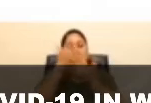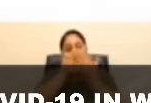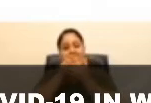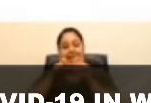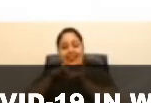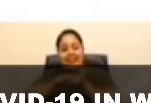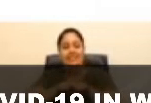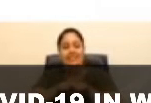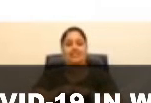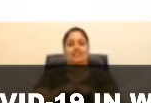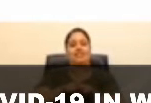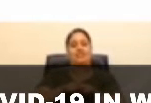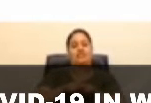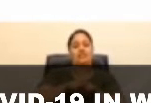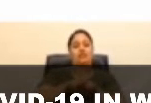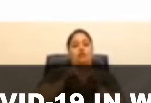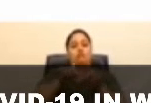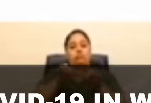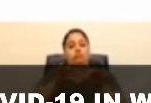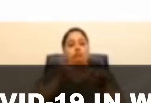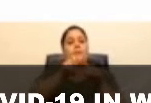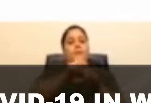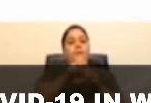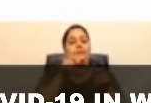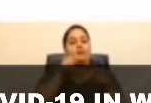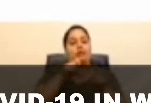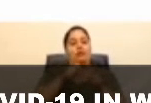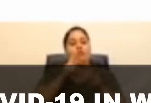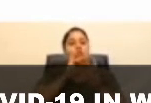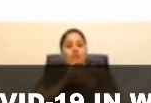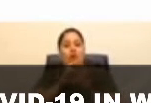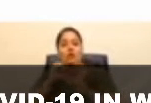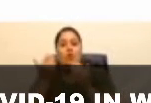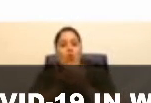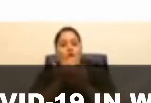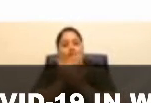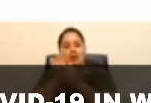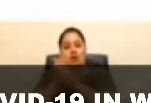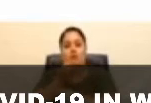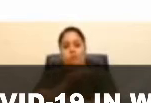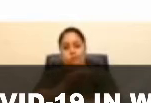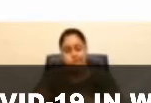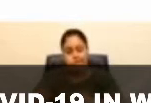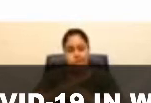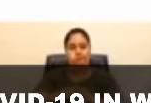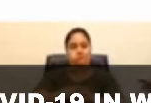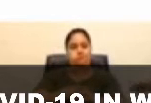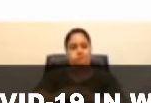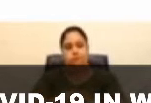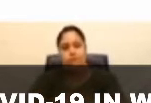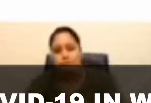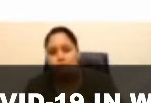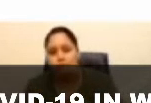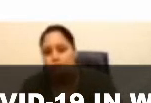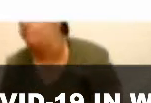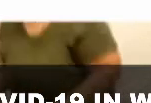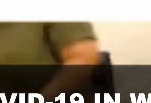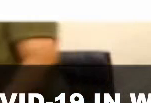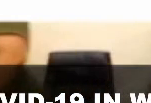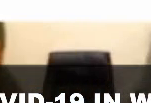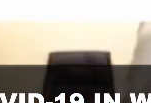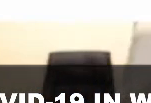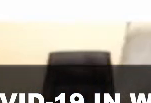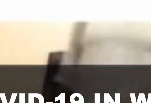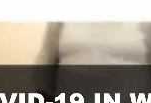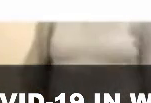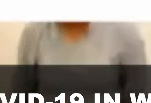tracing capacity to respond to all of those cases, having communications and a multi-sectoral response to try to